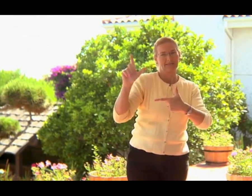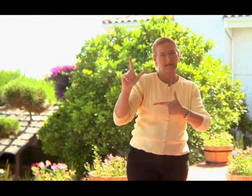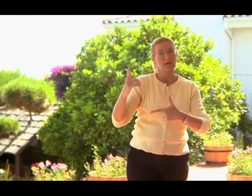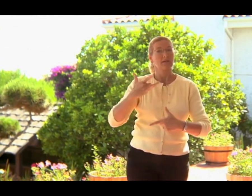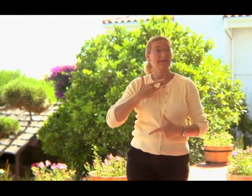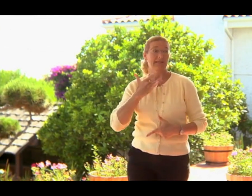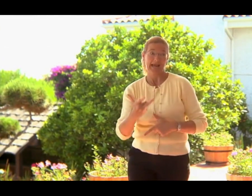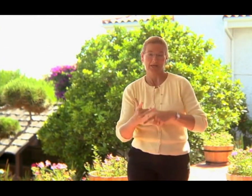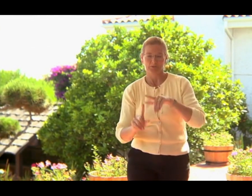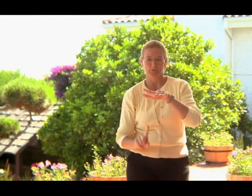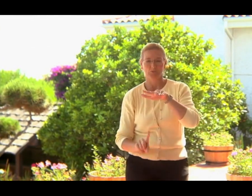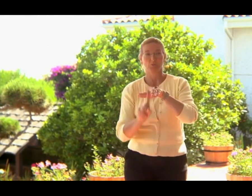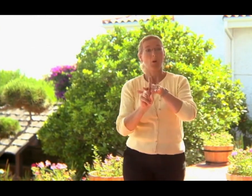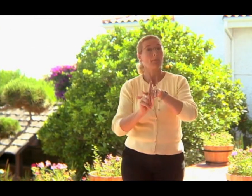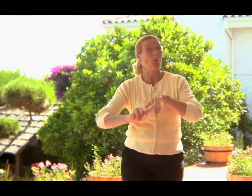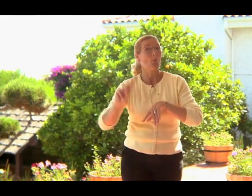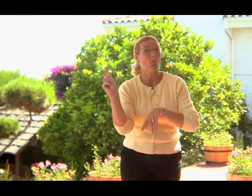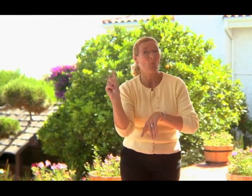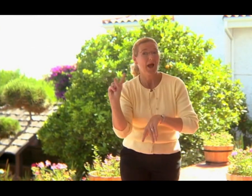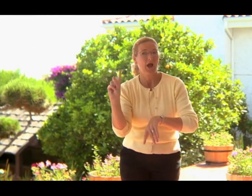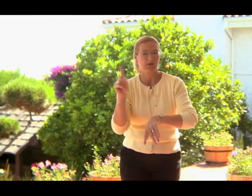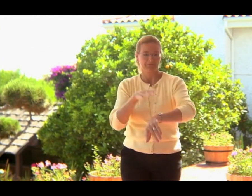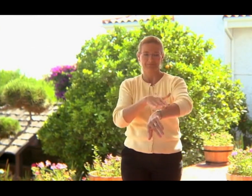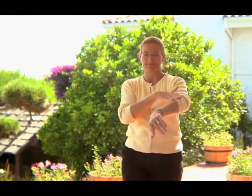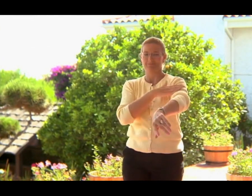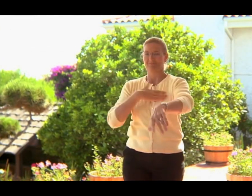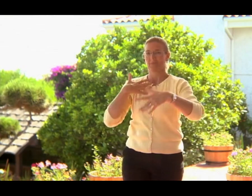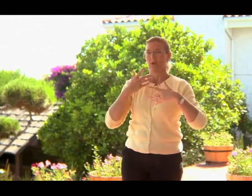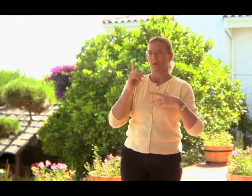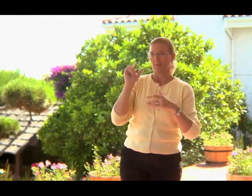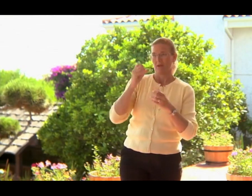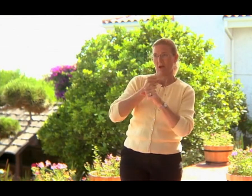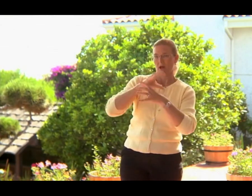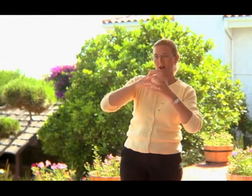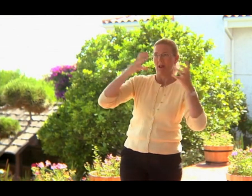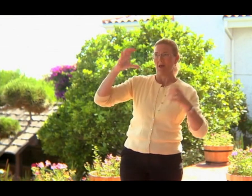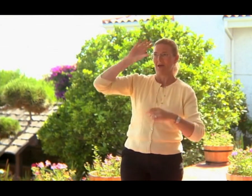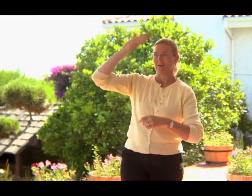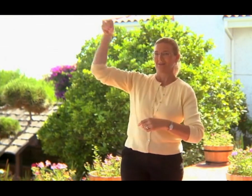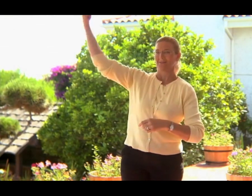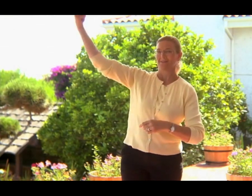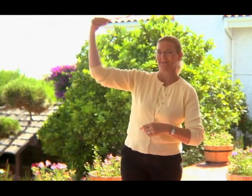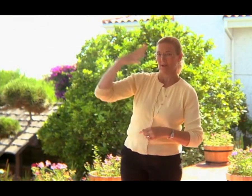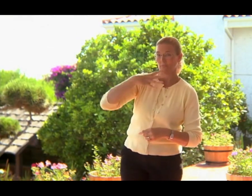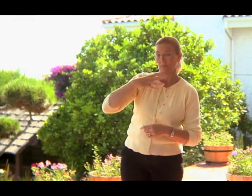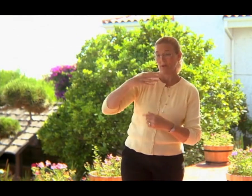squamous cell skin cancer usually shows up on the areas of your skin that get a lot of sun.